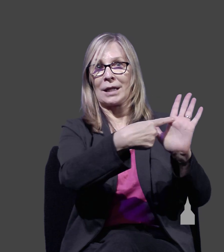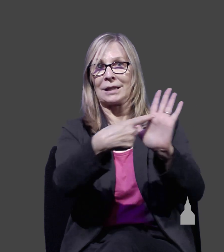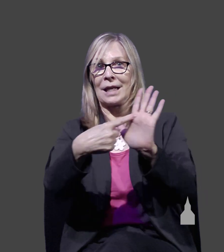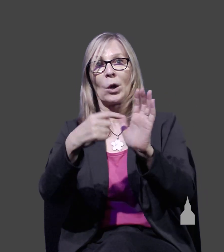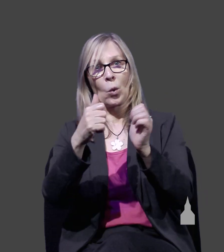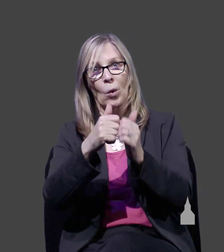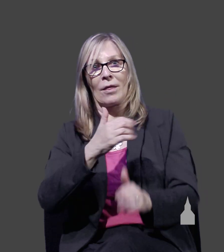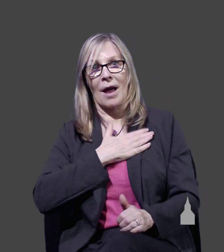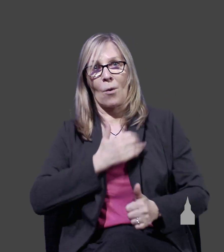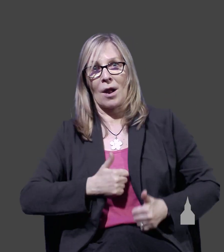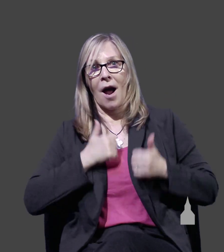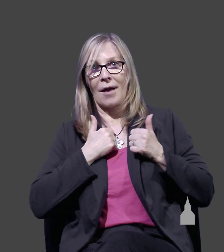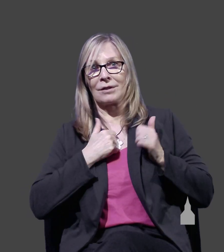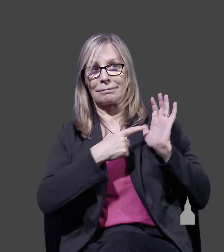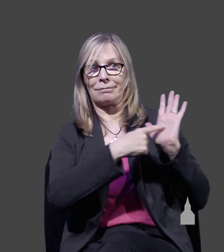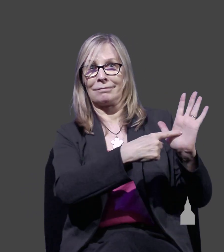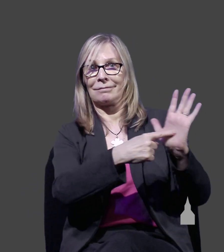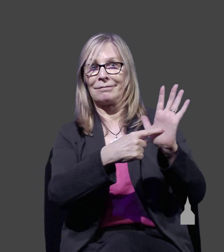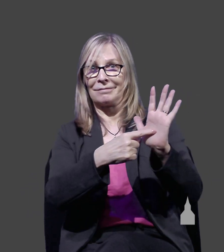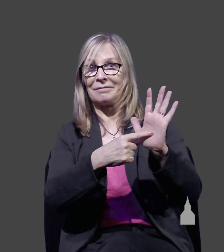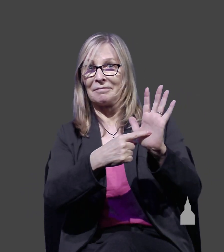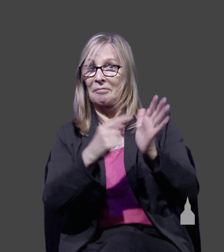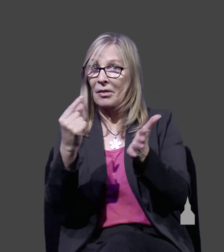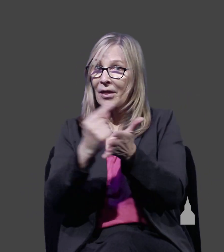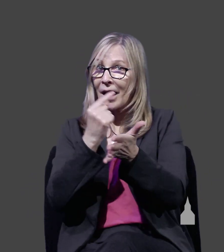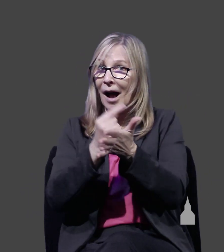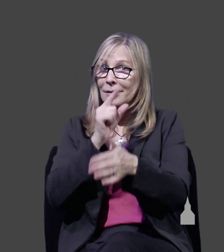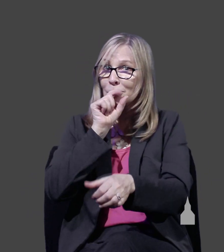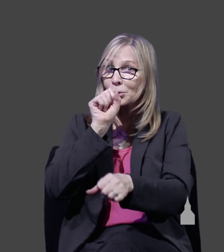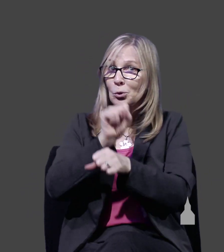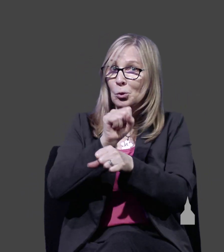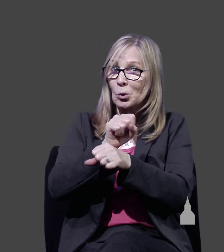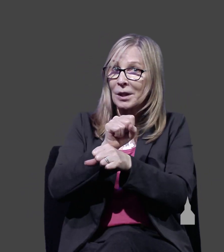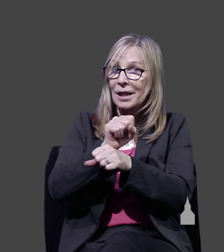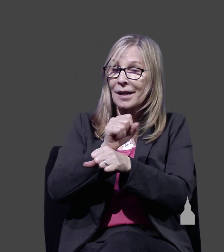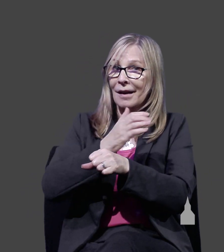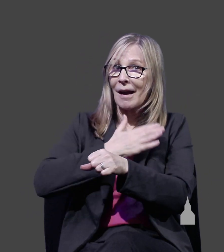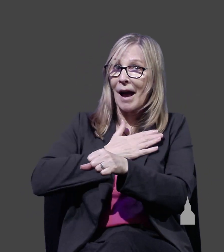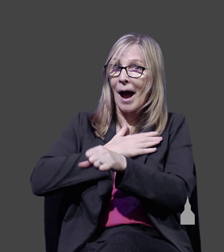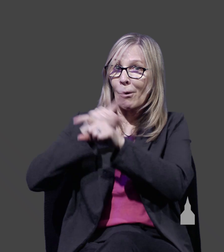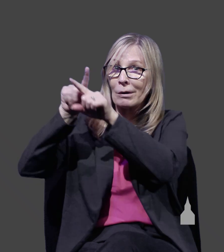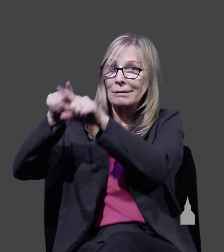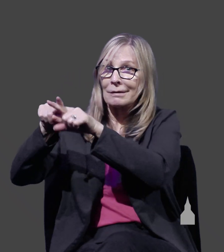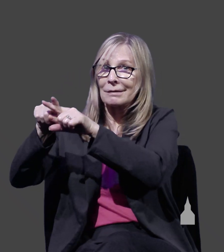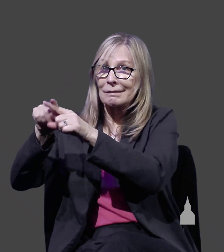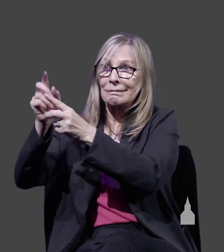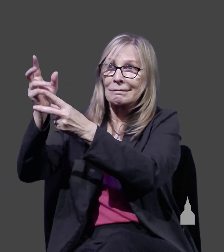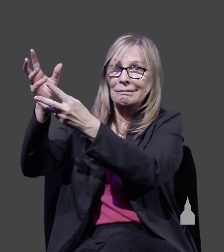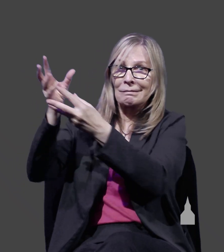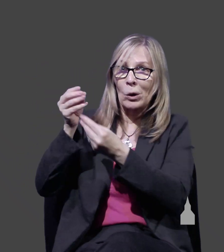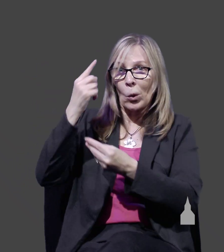lives whether the gospel is truly our source of living.